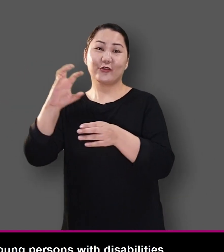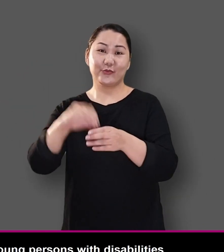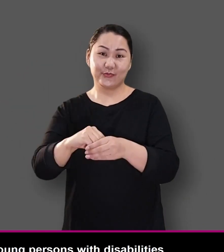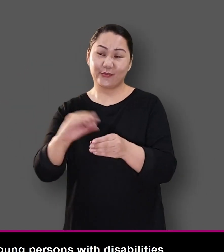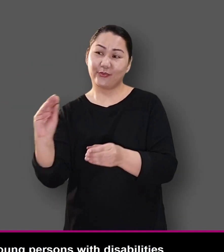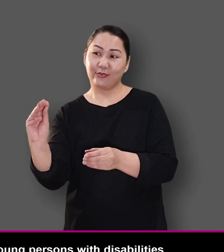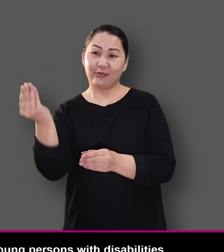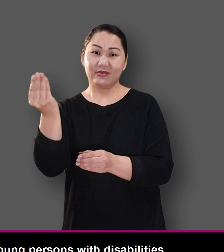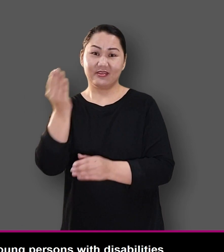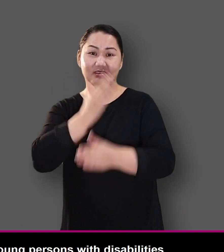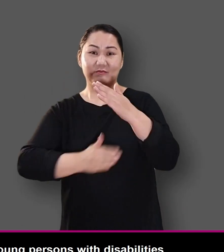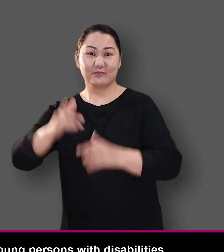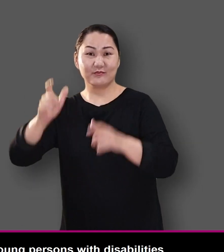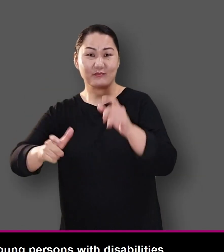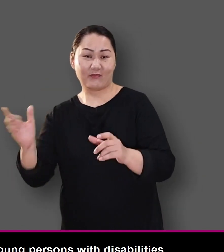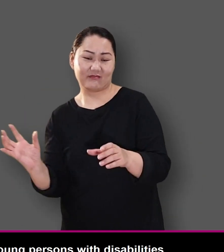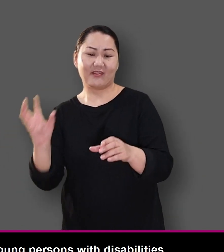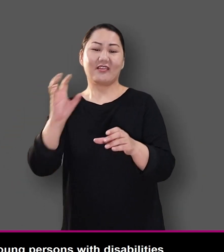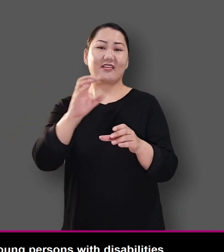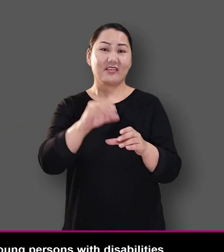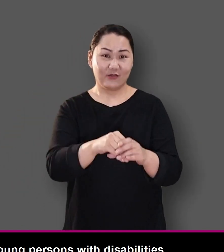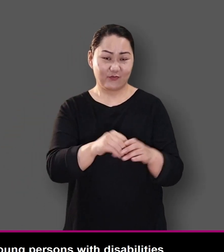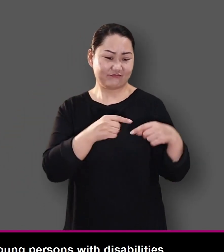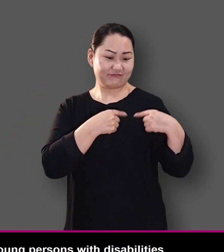promoted inclusion of young persons with disabilities,